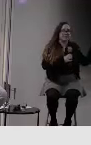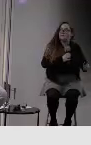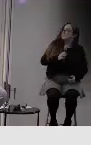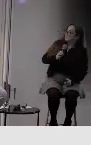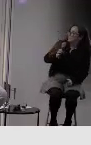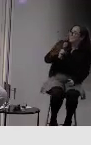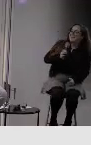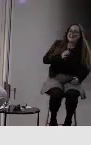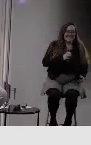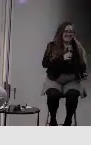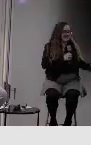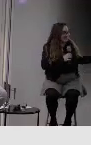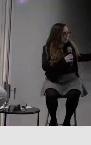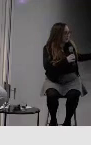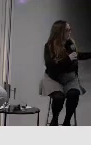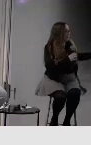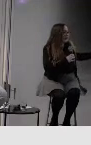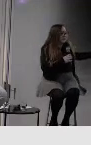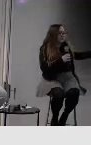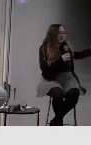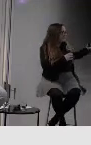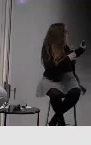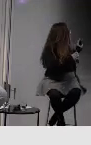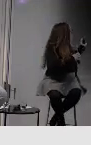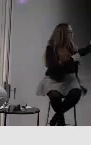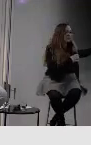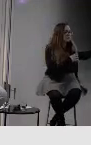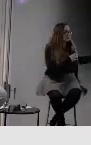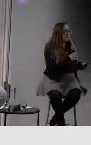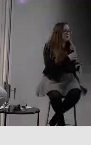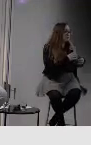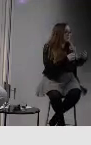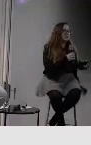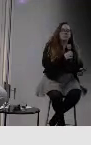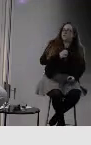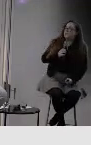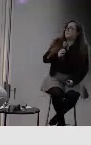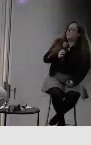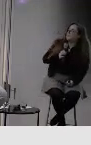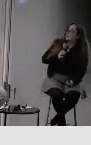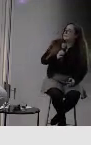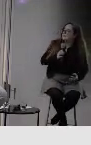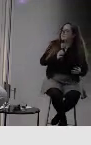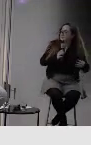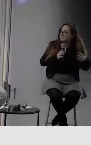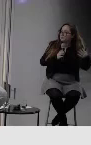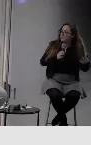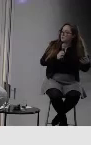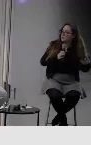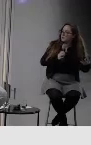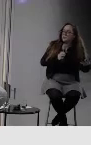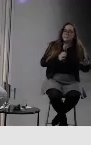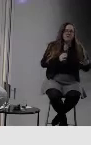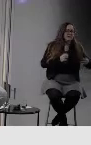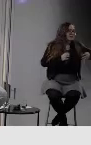It's the red one. Great. Excellent. So I just wanted to provide a very brief overview just of what I'll be covering today. So